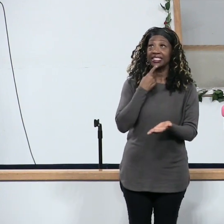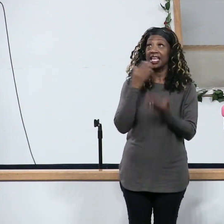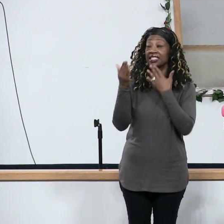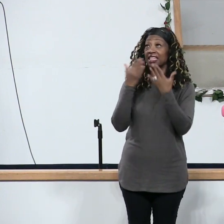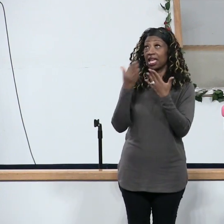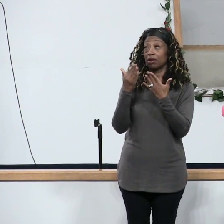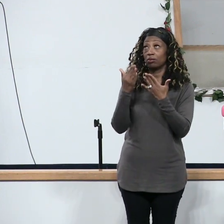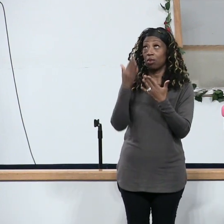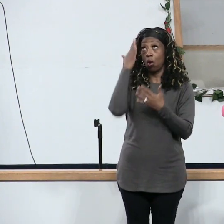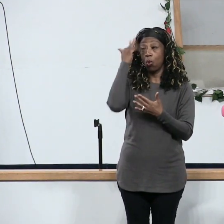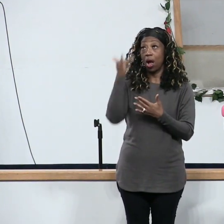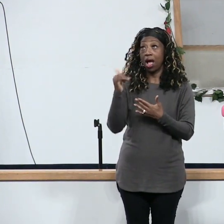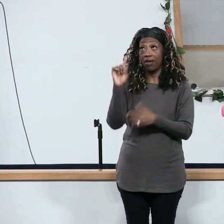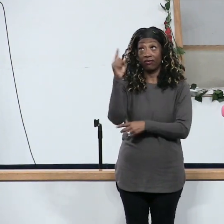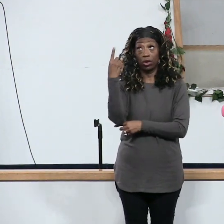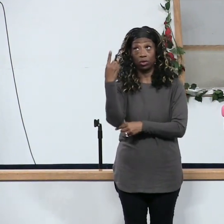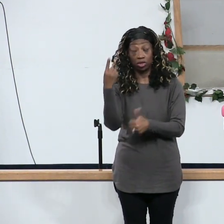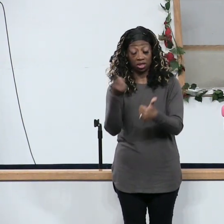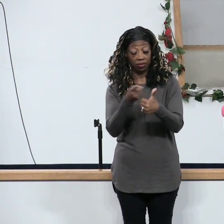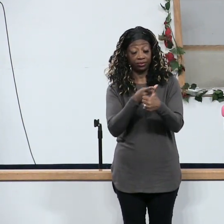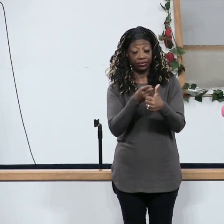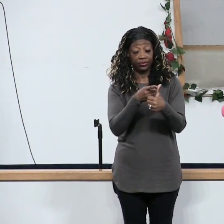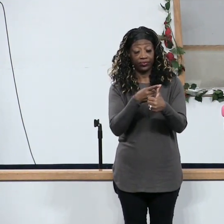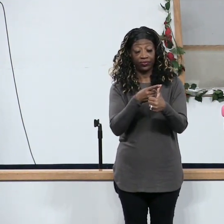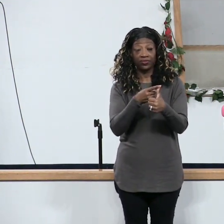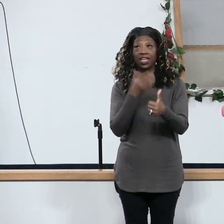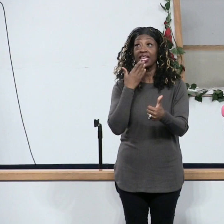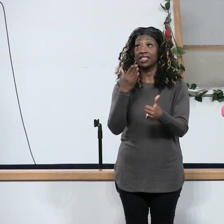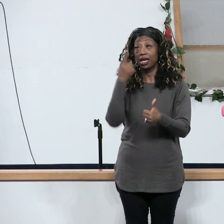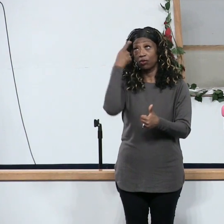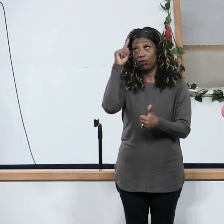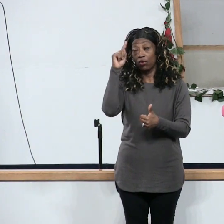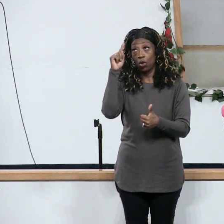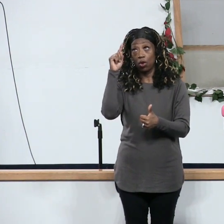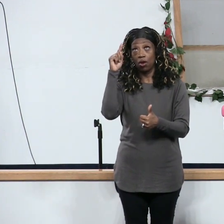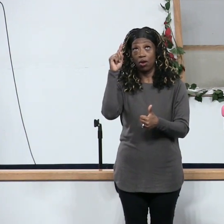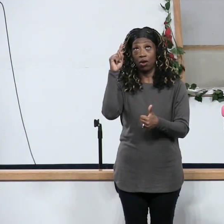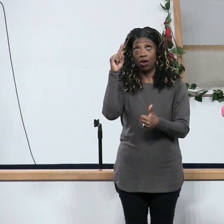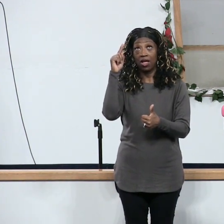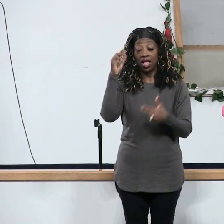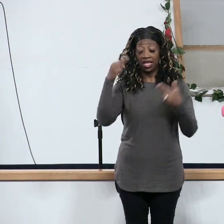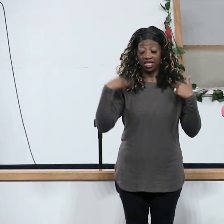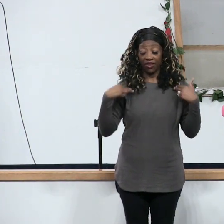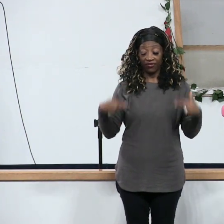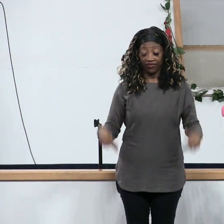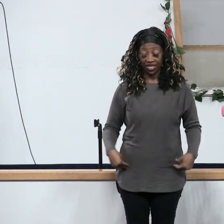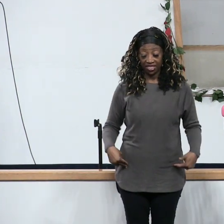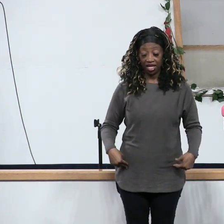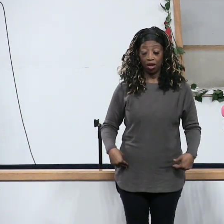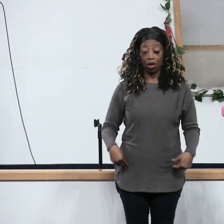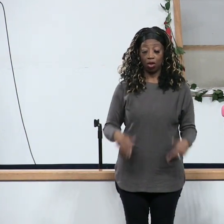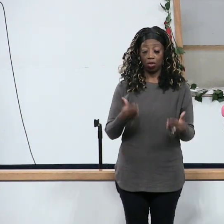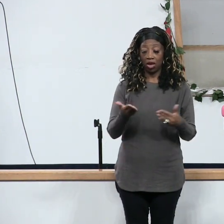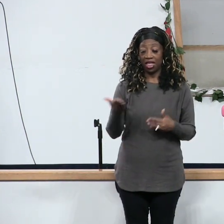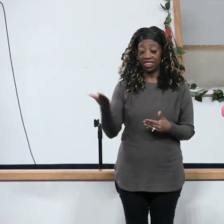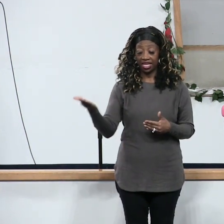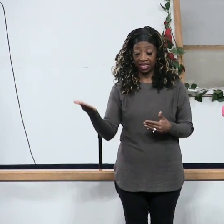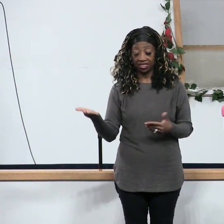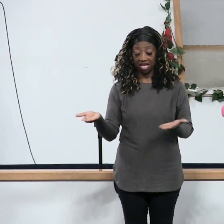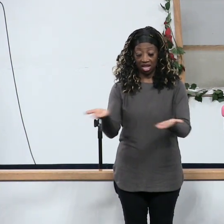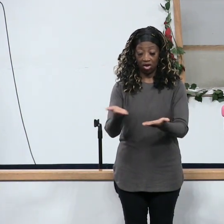of things. First, he's thankful for the physical items that are